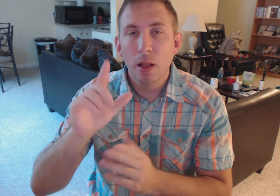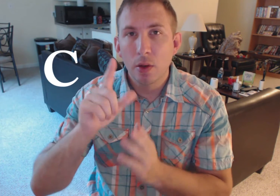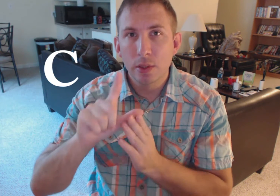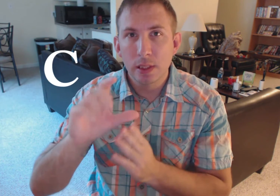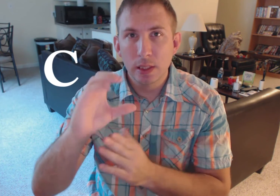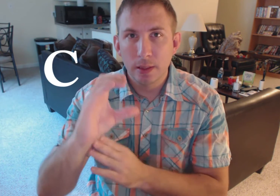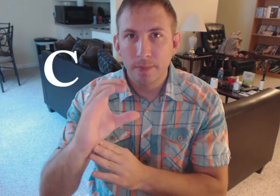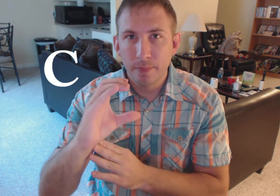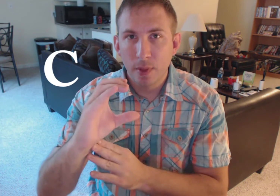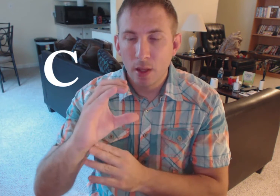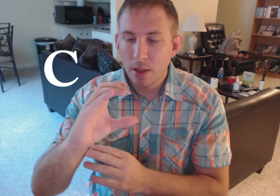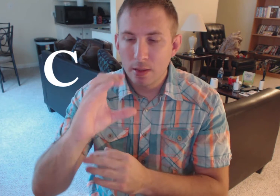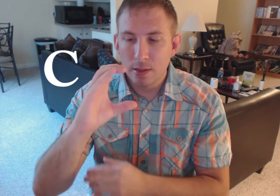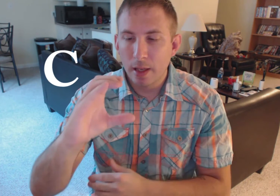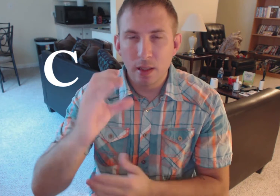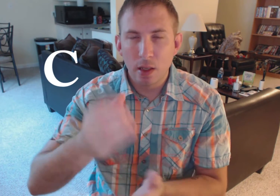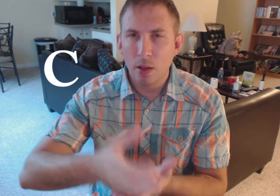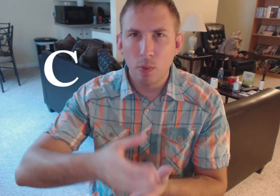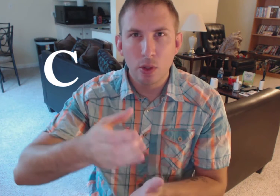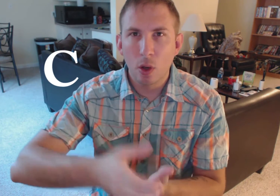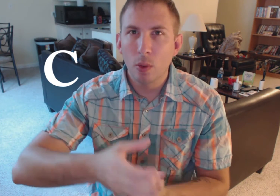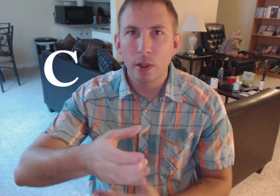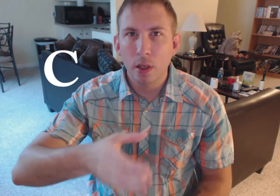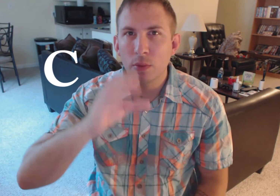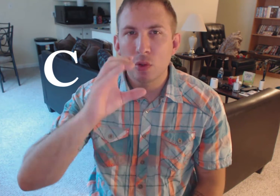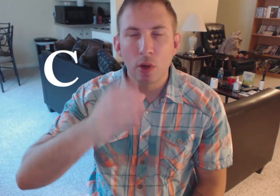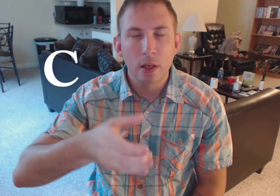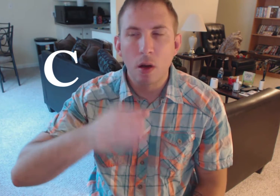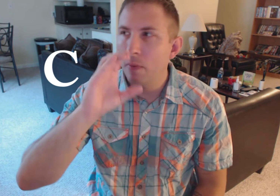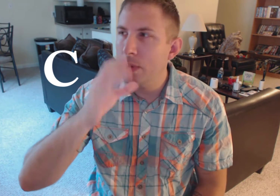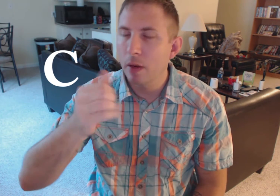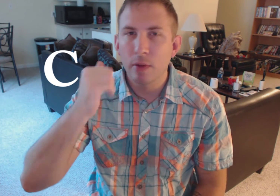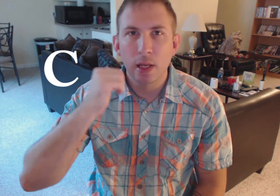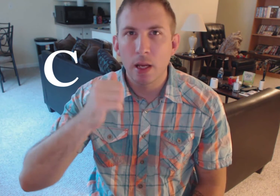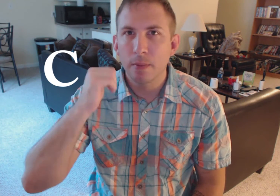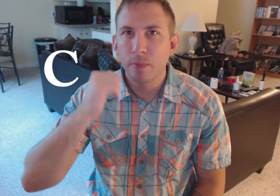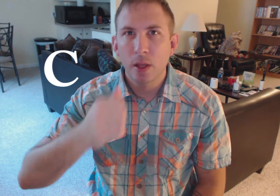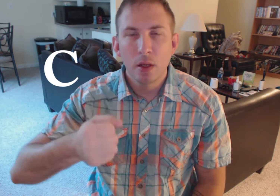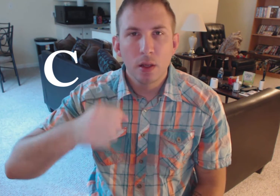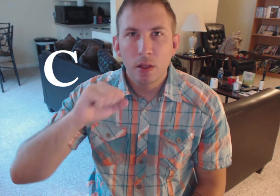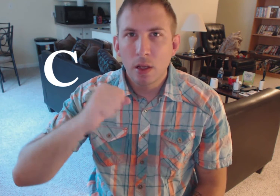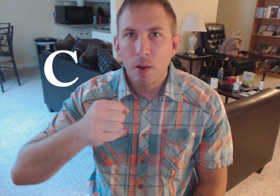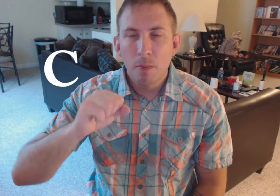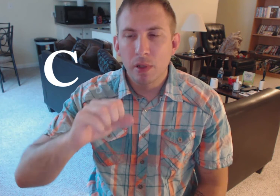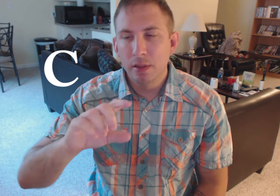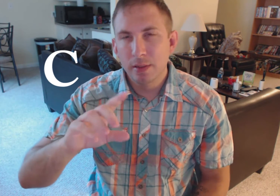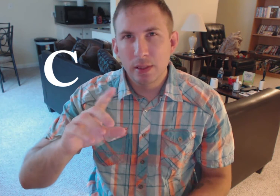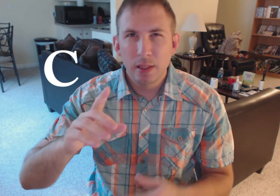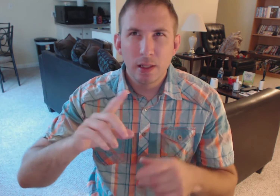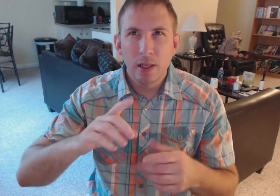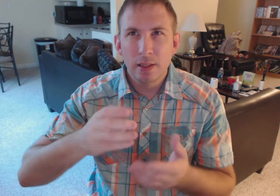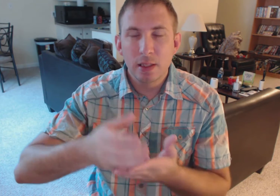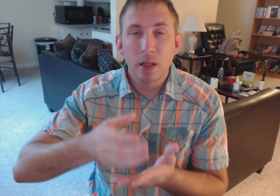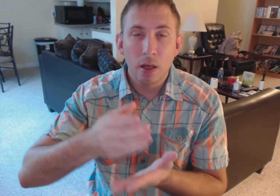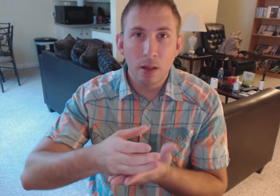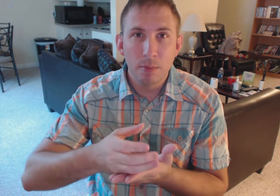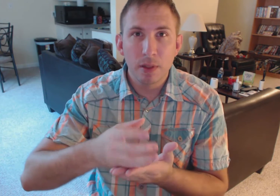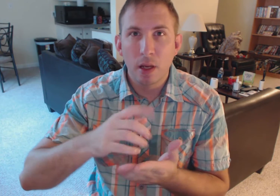Letter C, it's like a cup when you hold in a cup. You drink coffee every day, but it's a cup but not